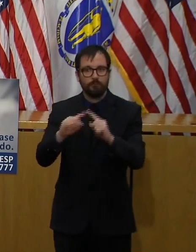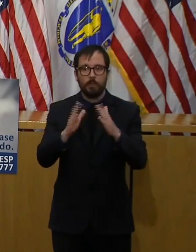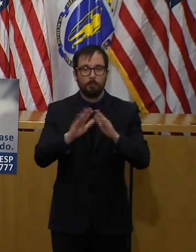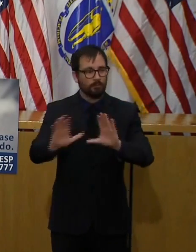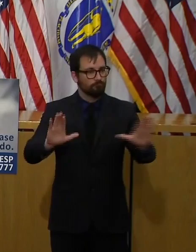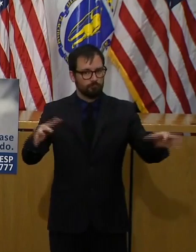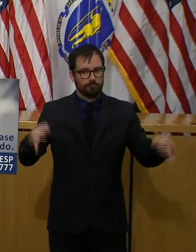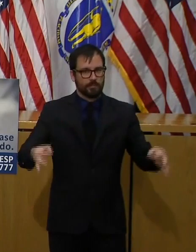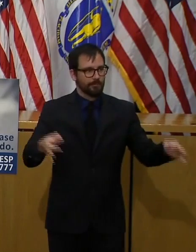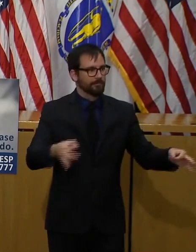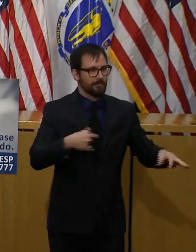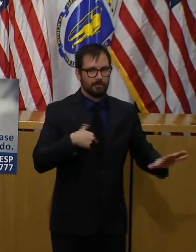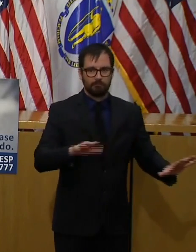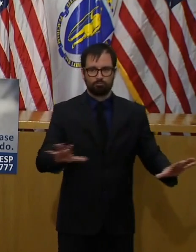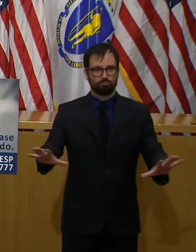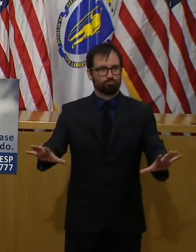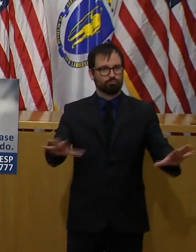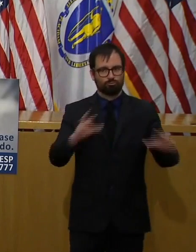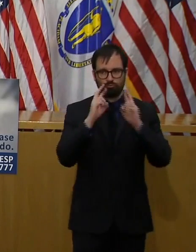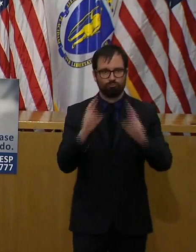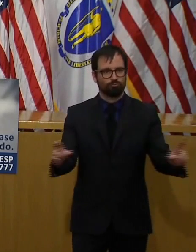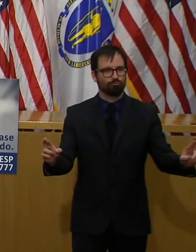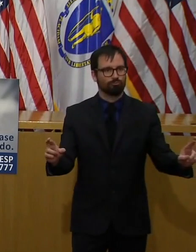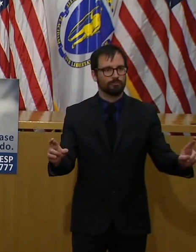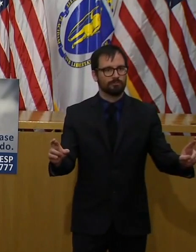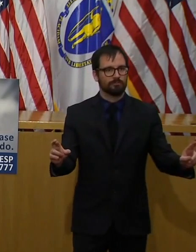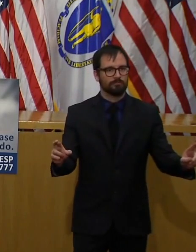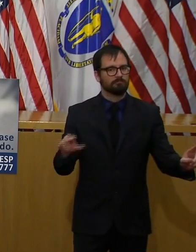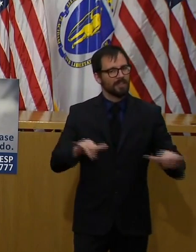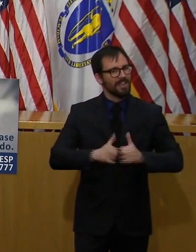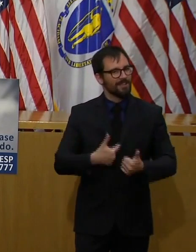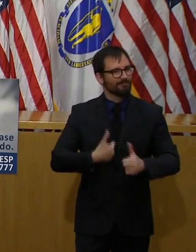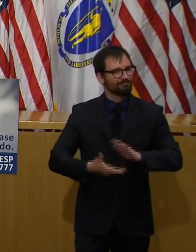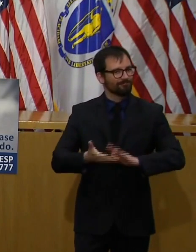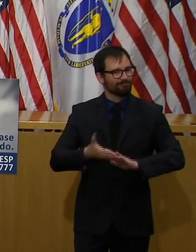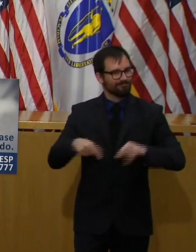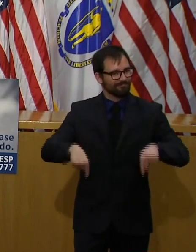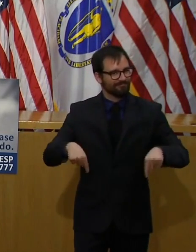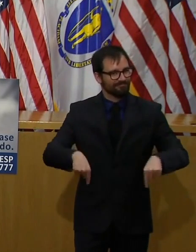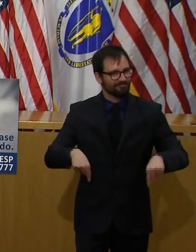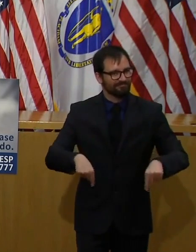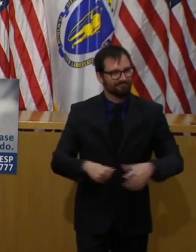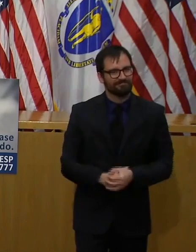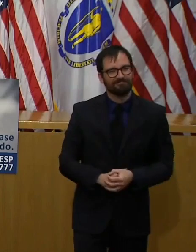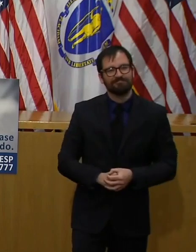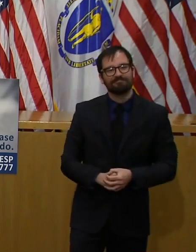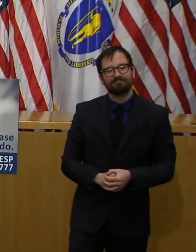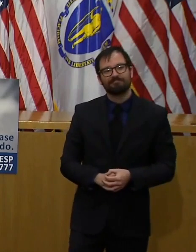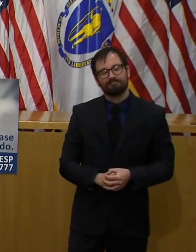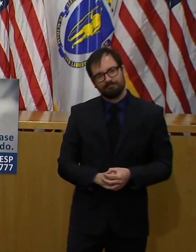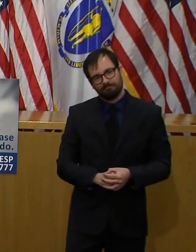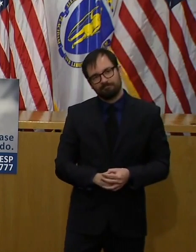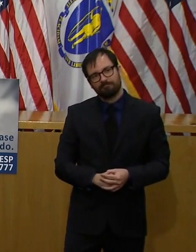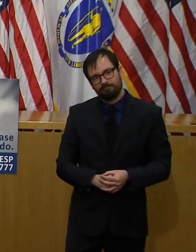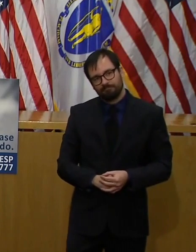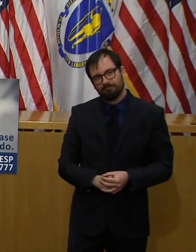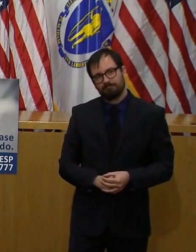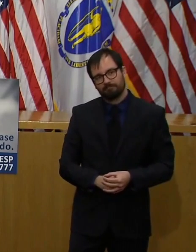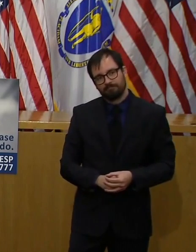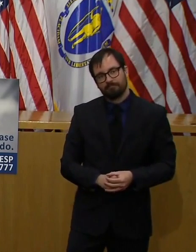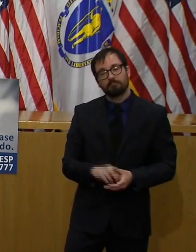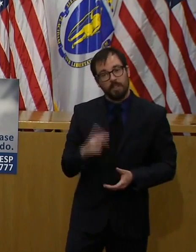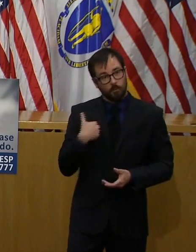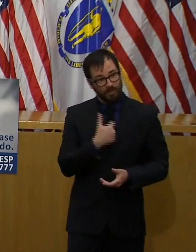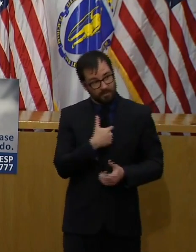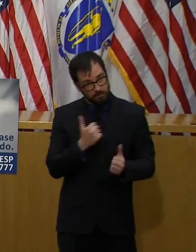our colleagues in the community health center space. But generally speaking, if we offer stuff up to a community and they say they don't want